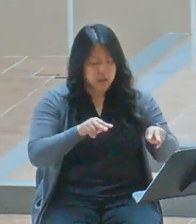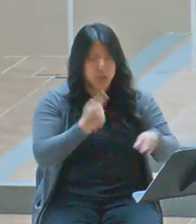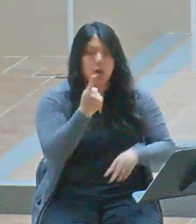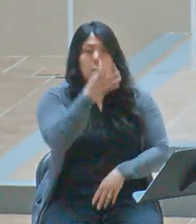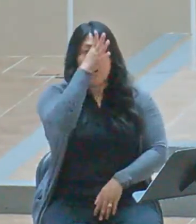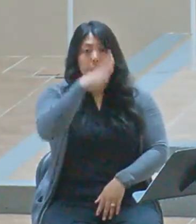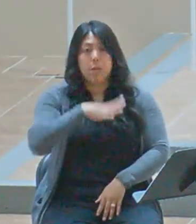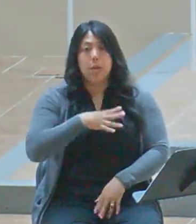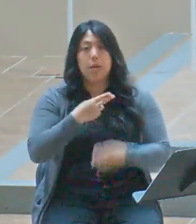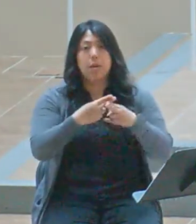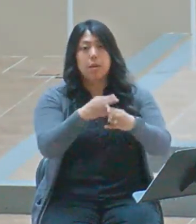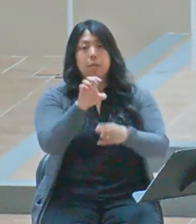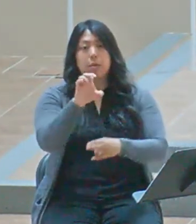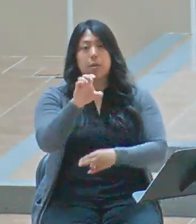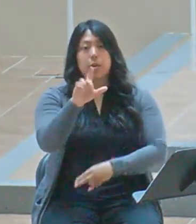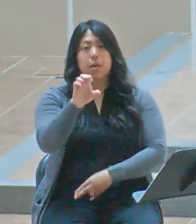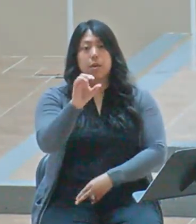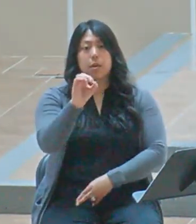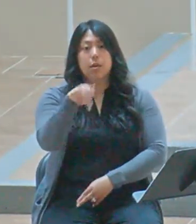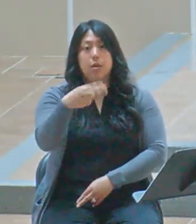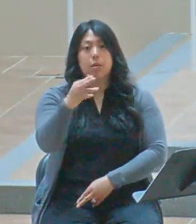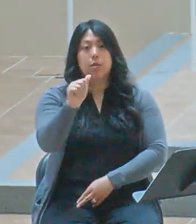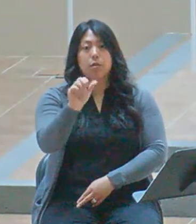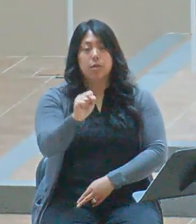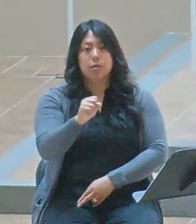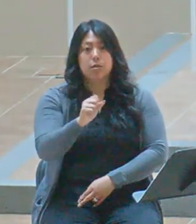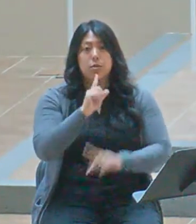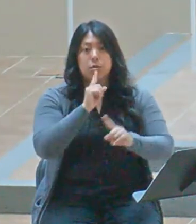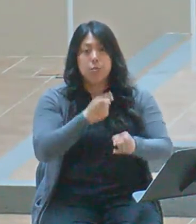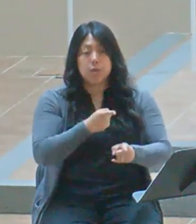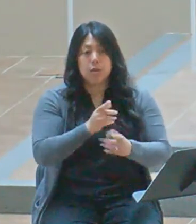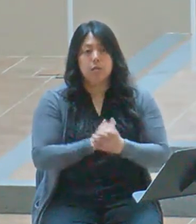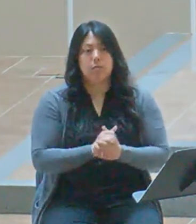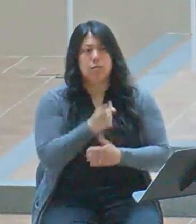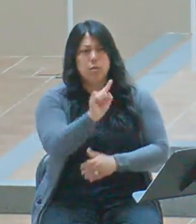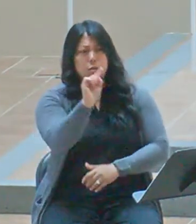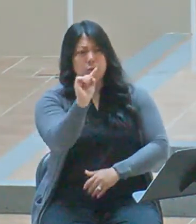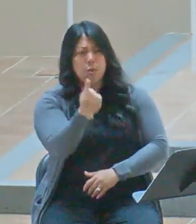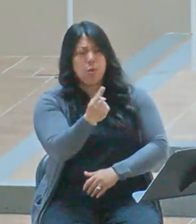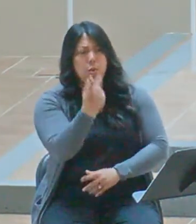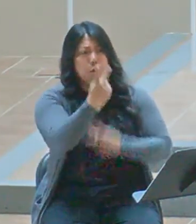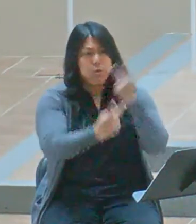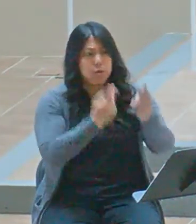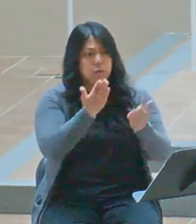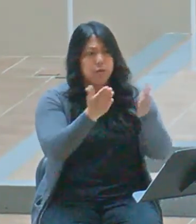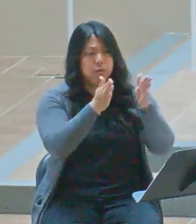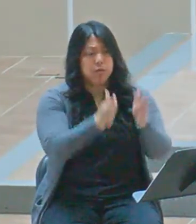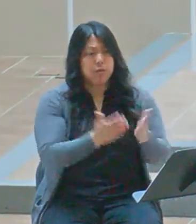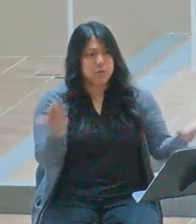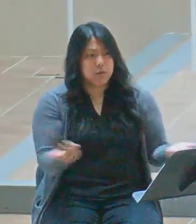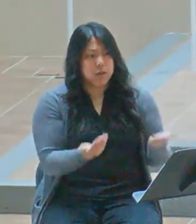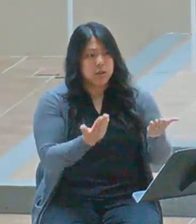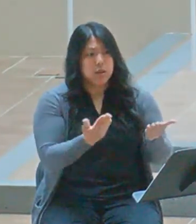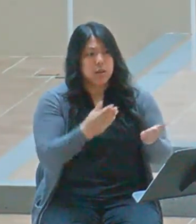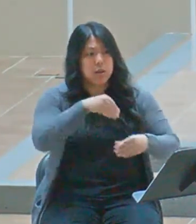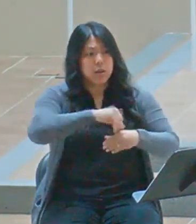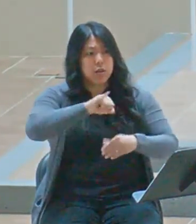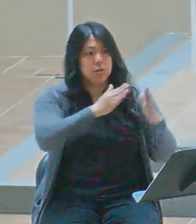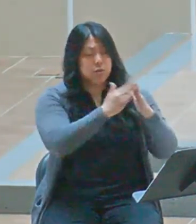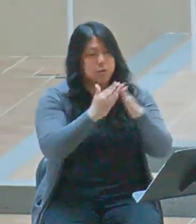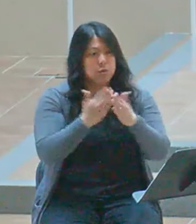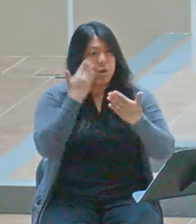One of them, named Cleophas, said to him in reply, "Are you the only visitor to Jerusalem who does